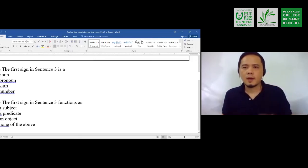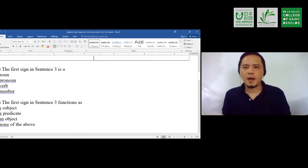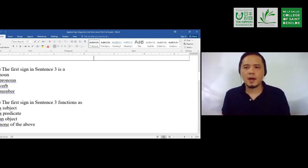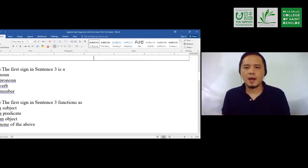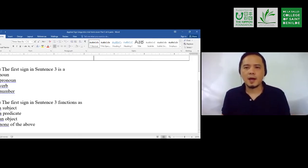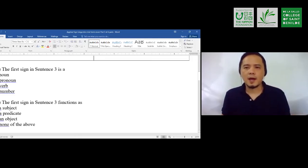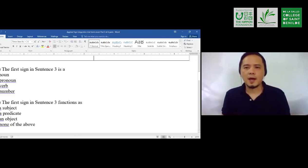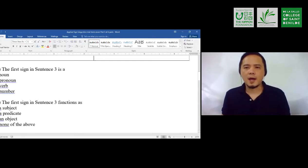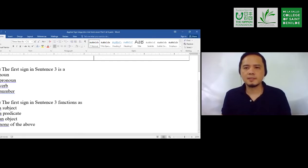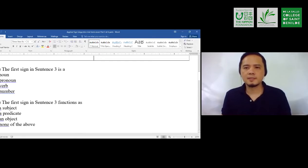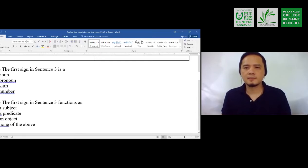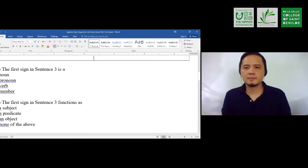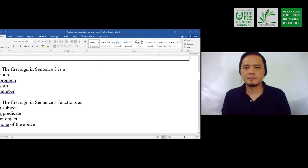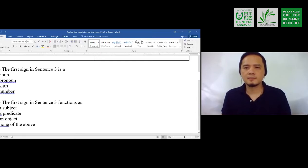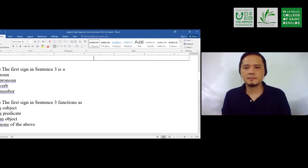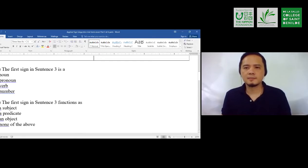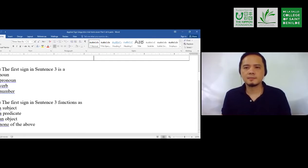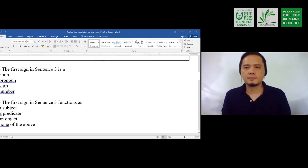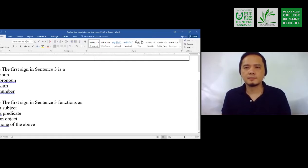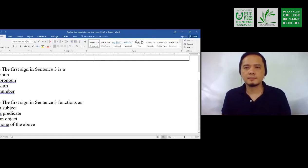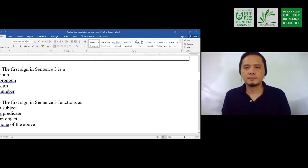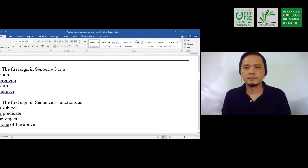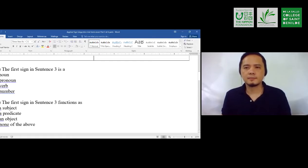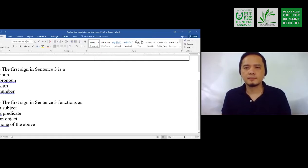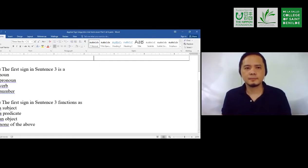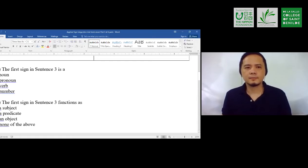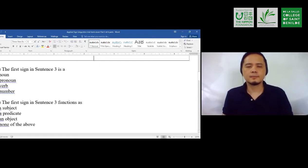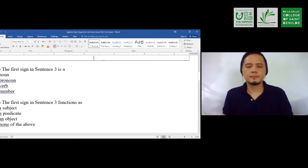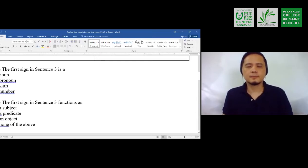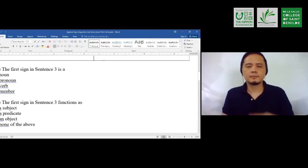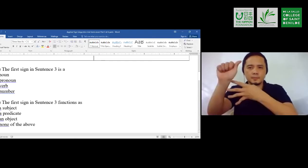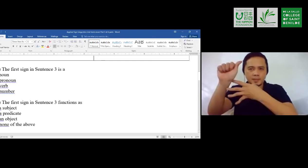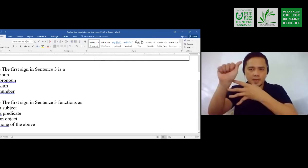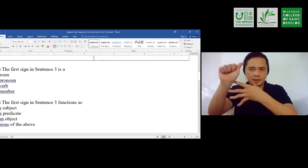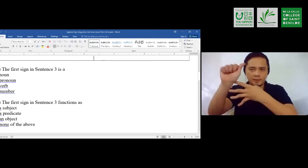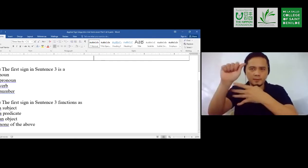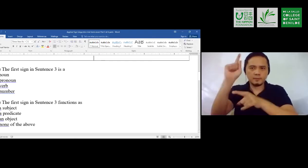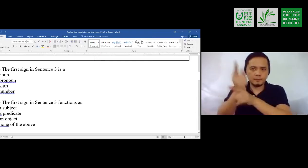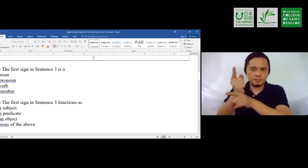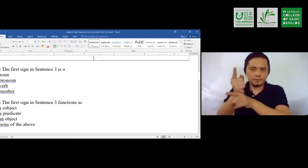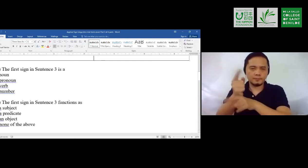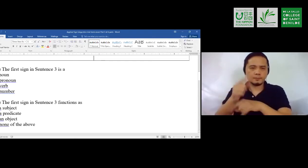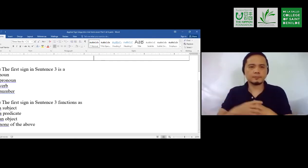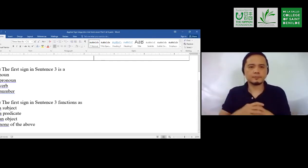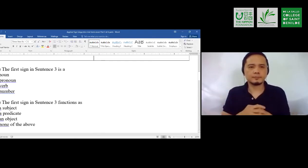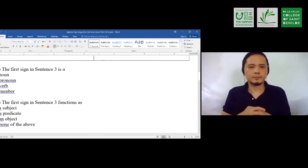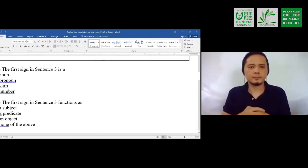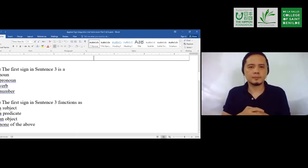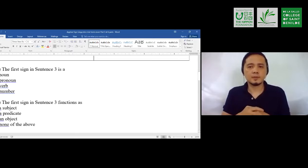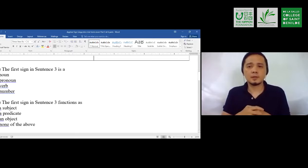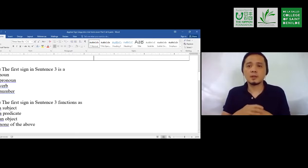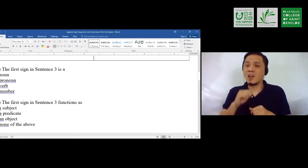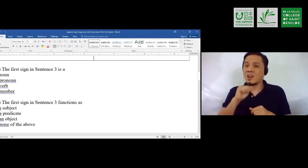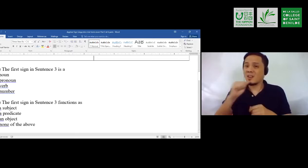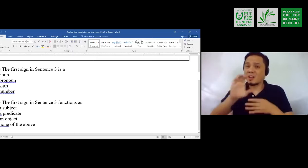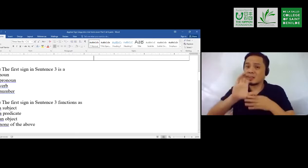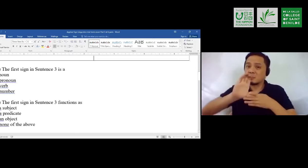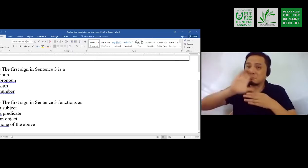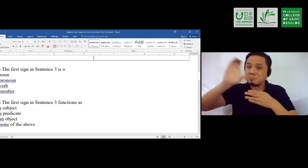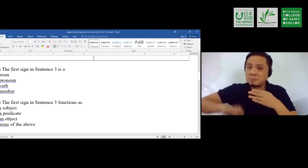I see A's. Yes, that's correct. Now, it's not the complete subject, but it doesn't function